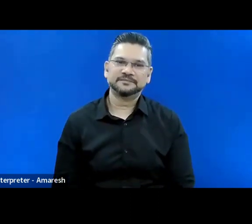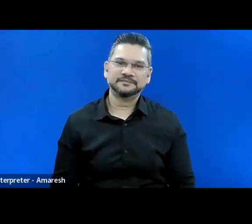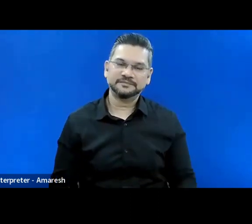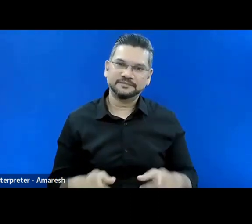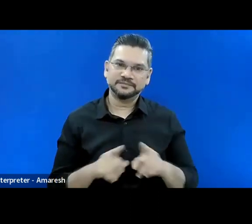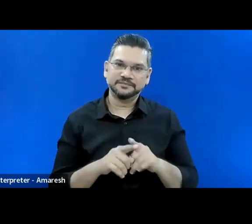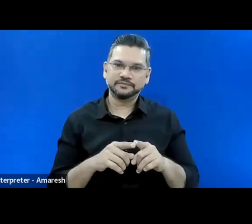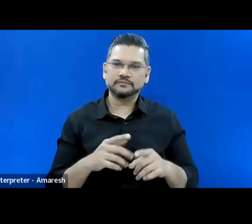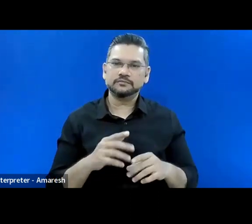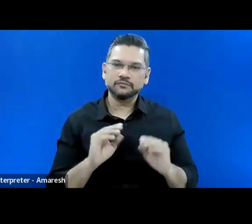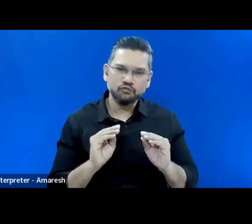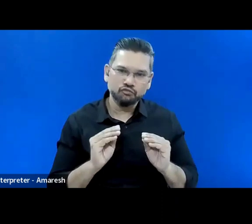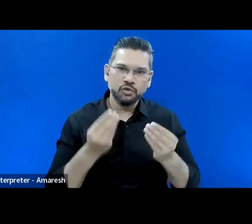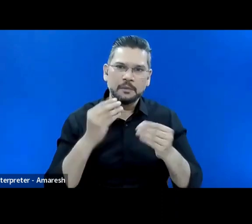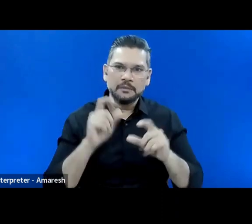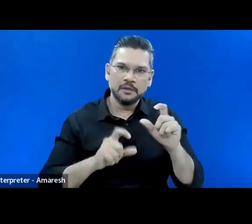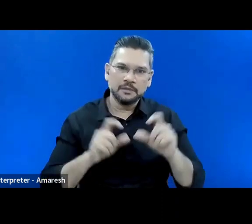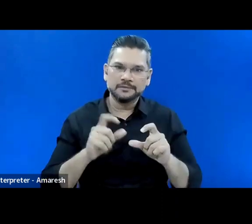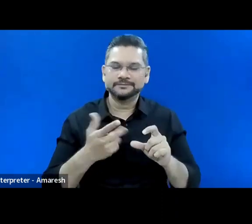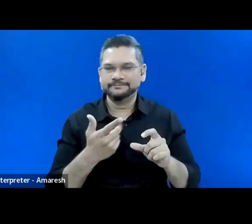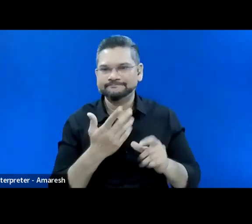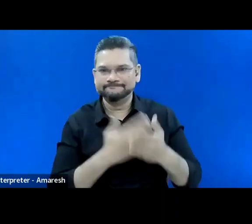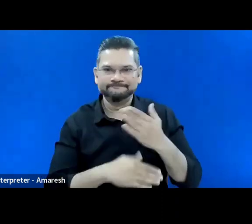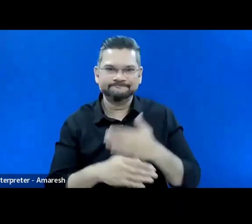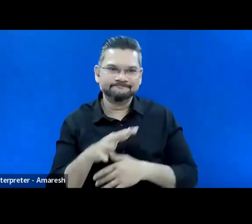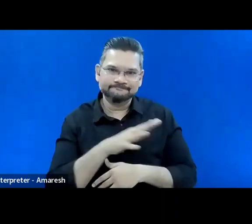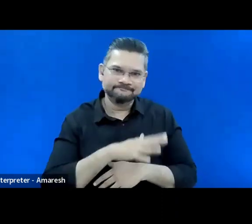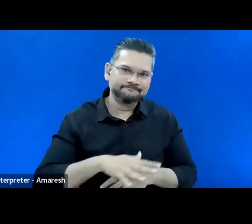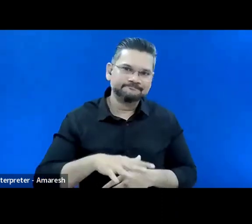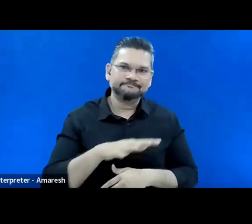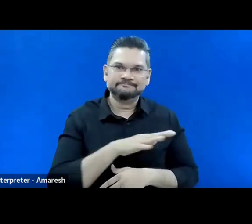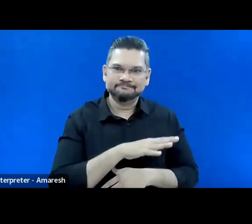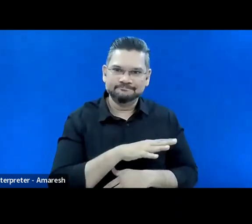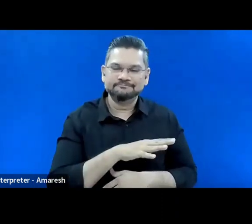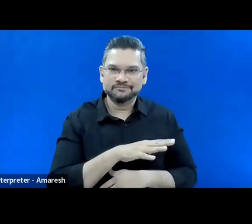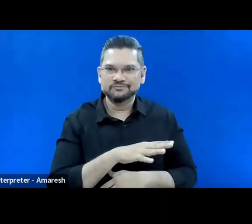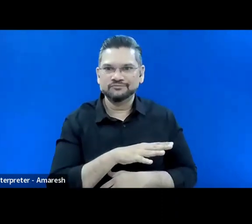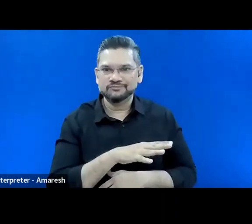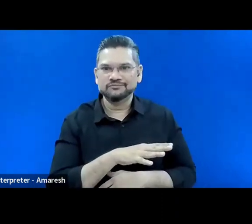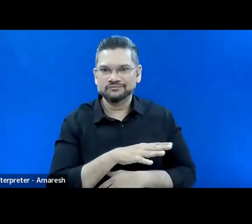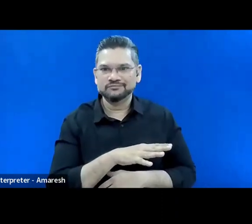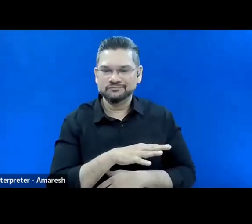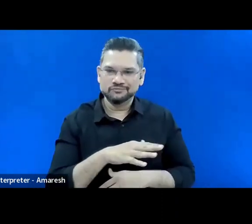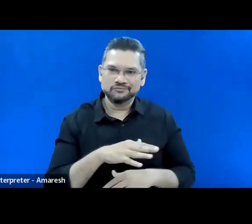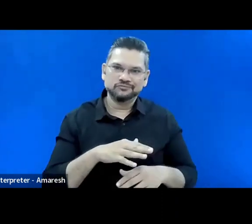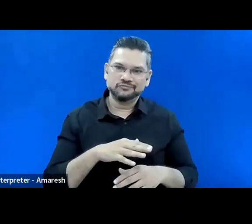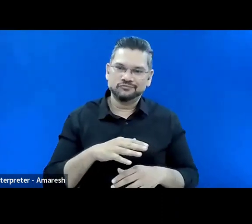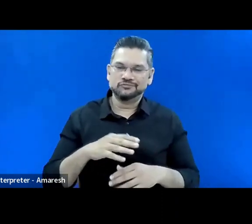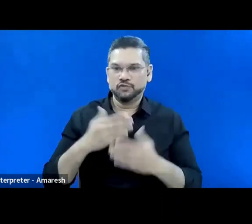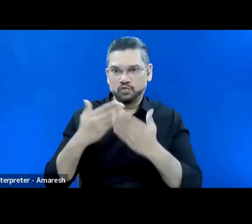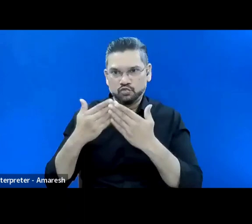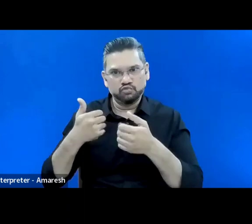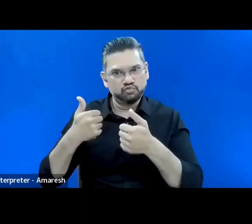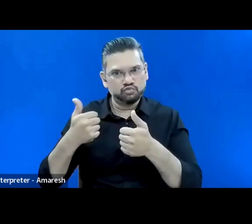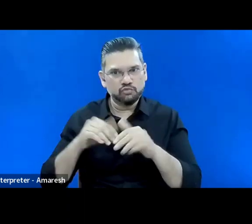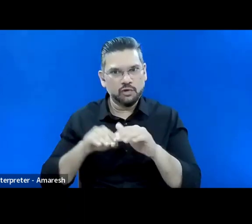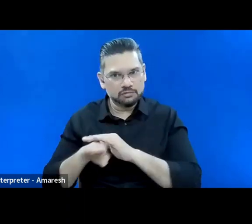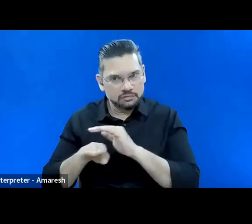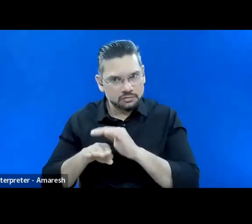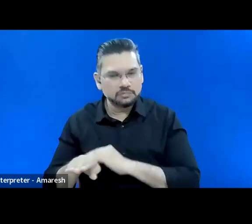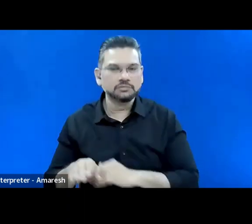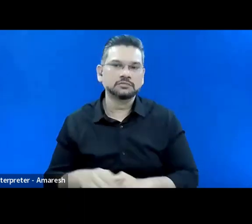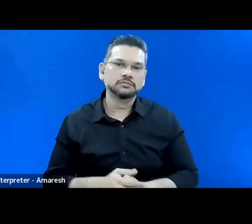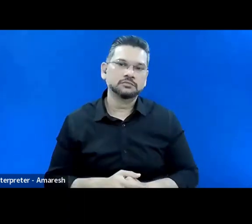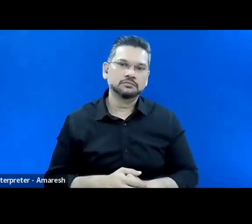the young people with psychosocial disabilities for having access to education, quality education, and then which